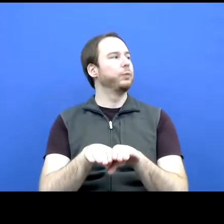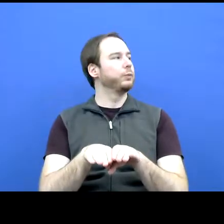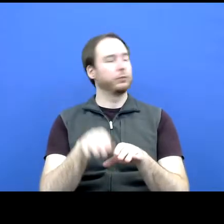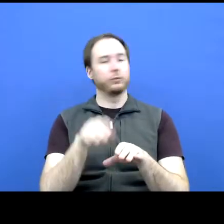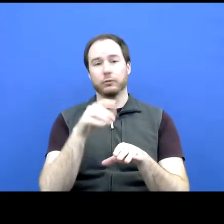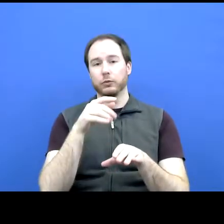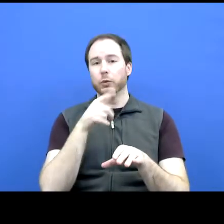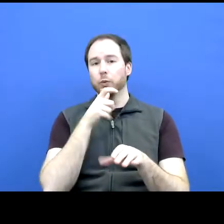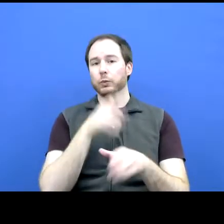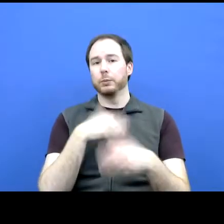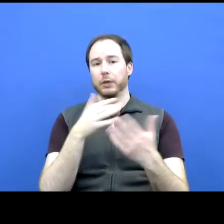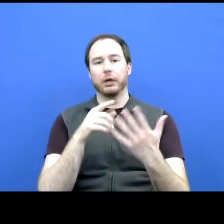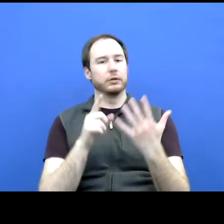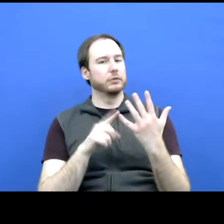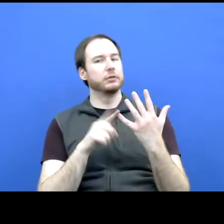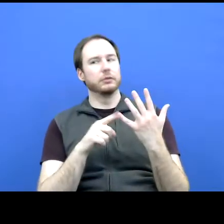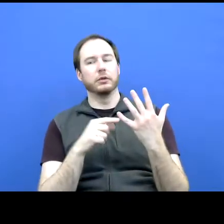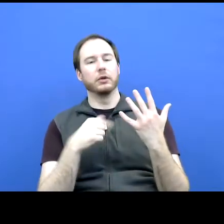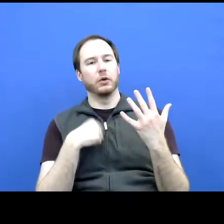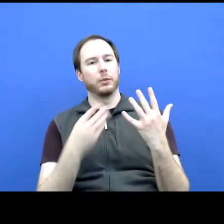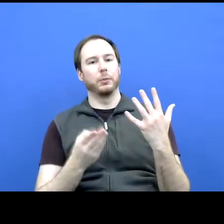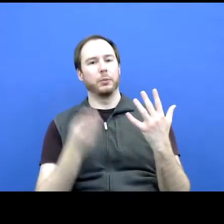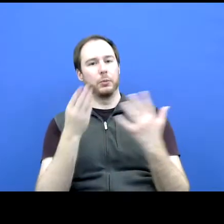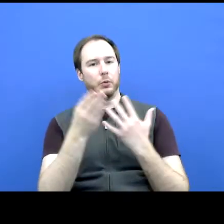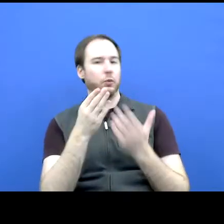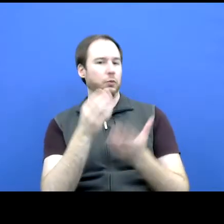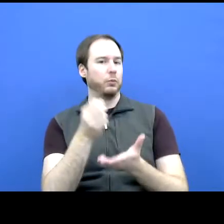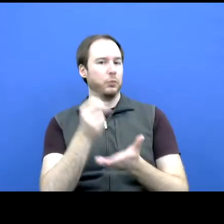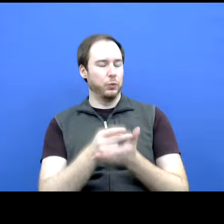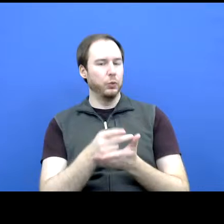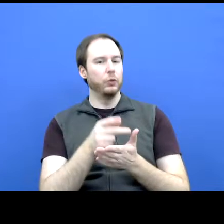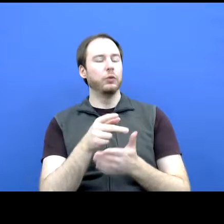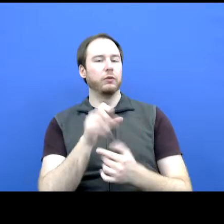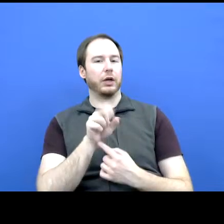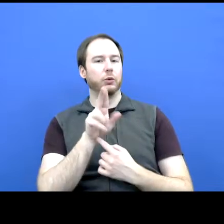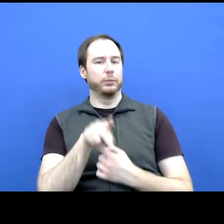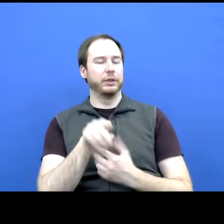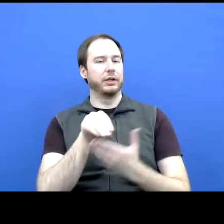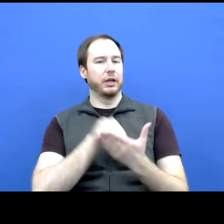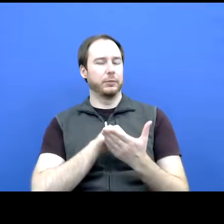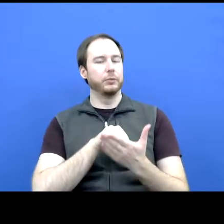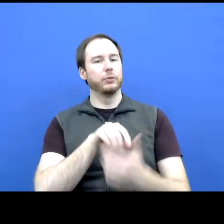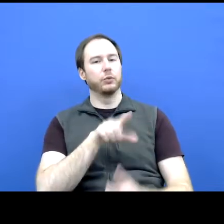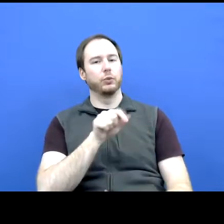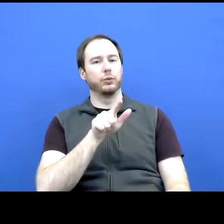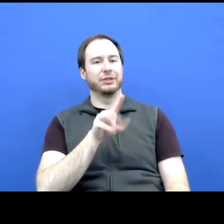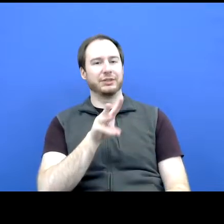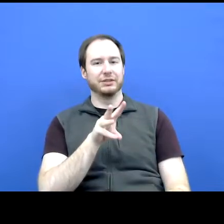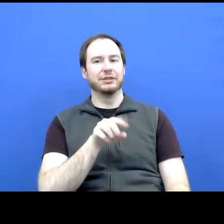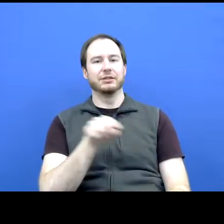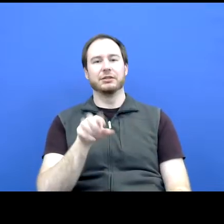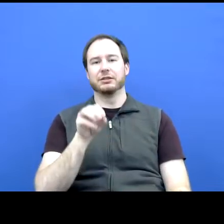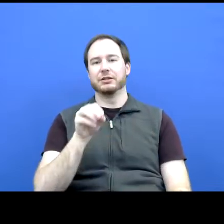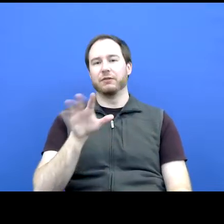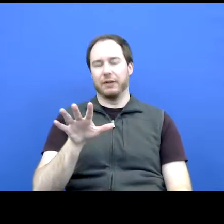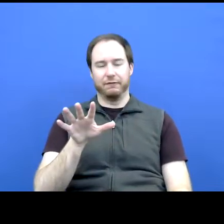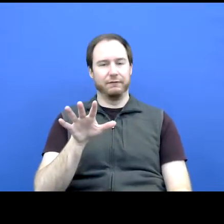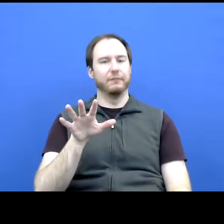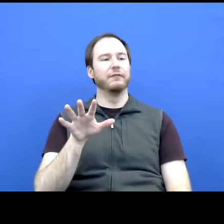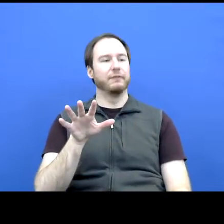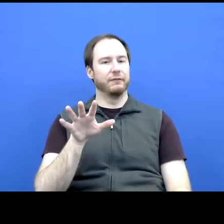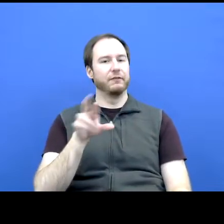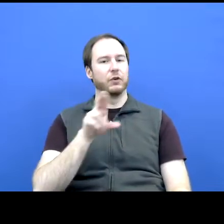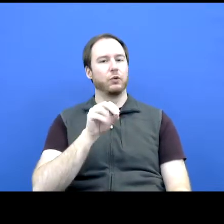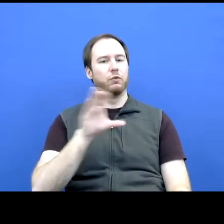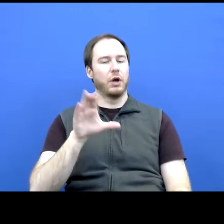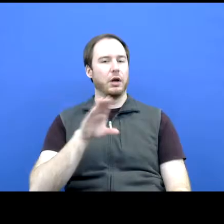Somebody wish to make a motion? Mr. Supervisor, I make a motion to approve special use permit application number 2026-005.